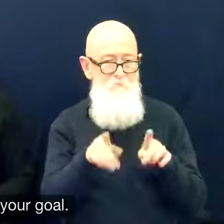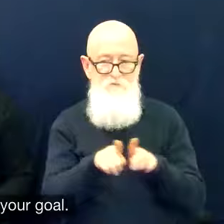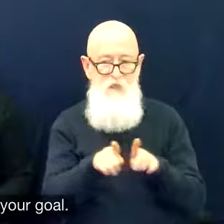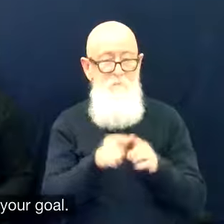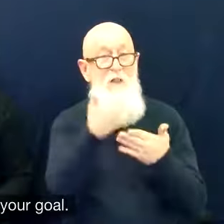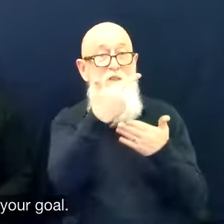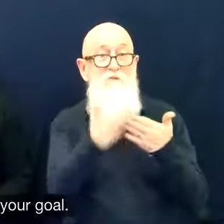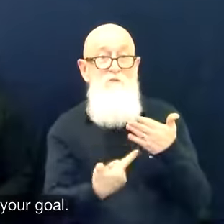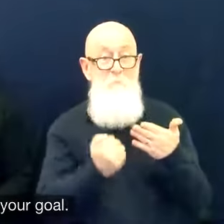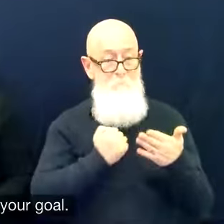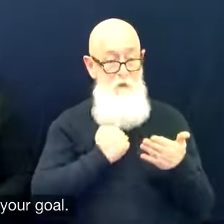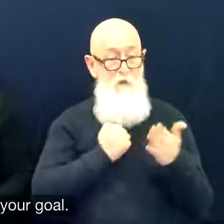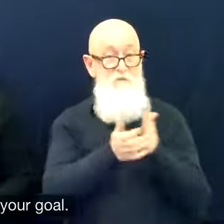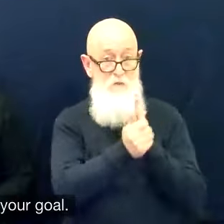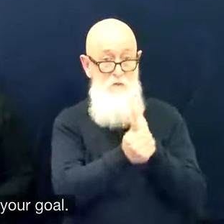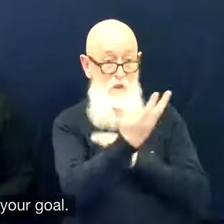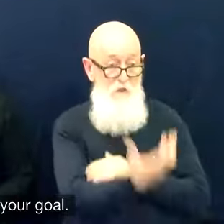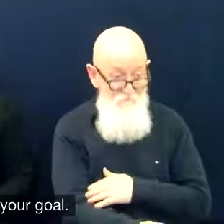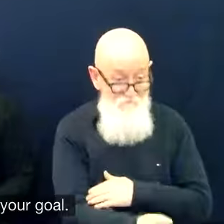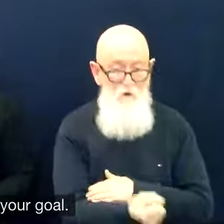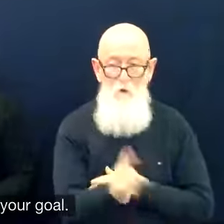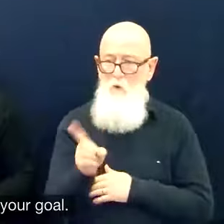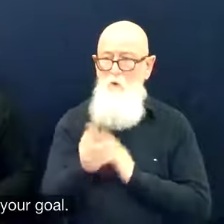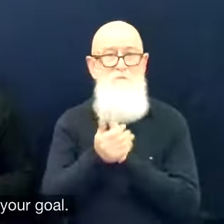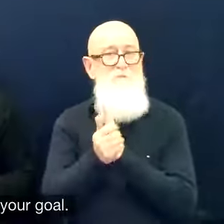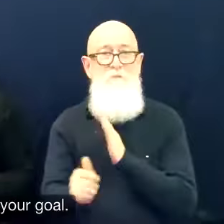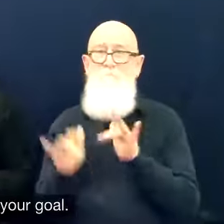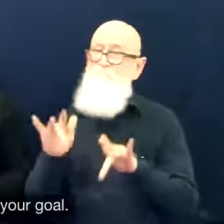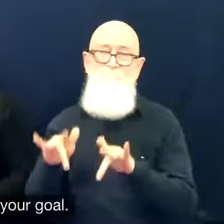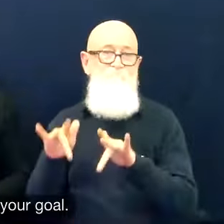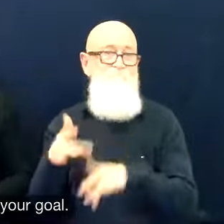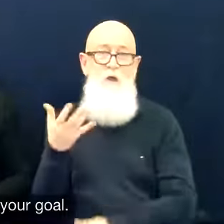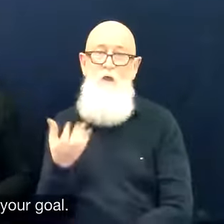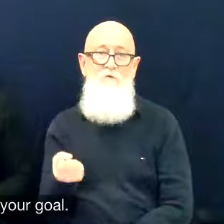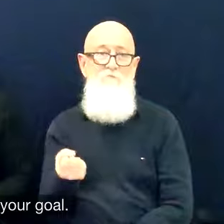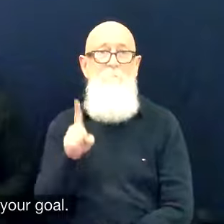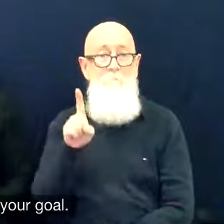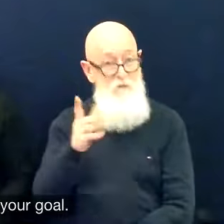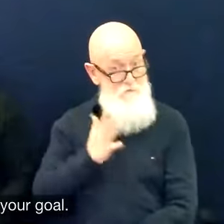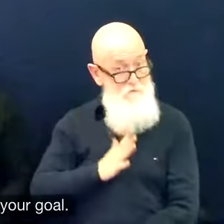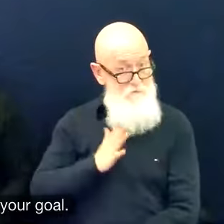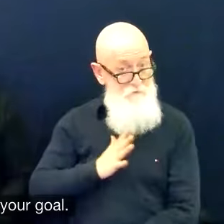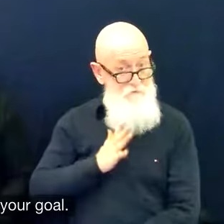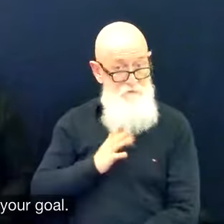and knowledge you need to improve to get that goal.